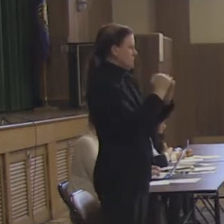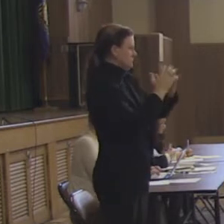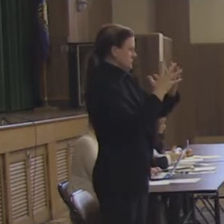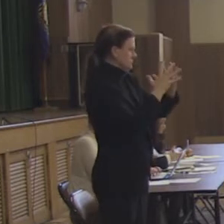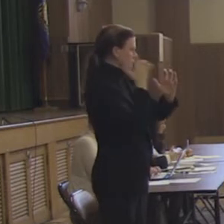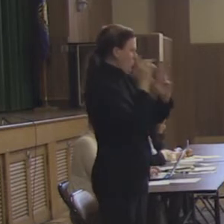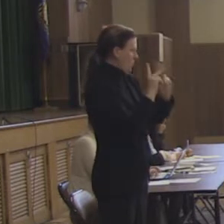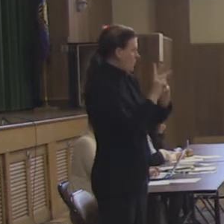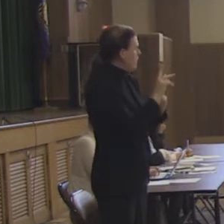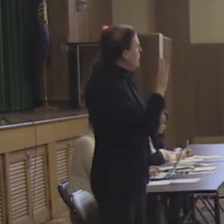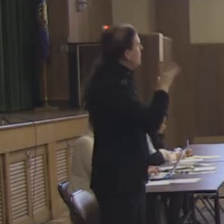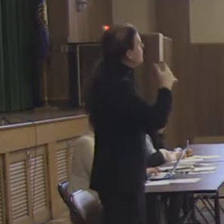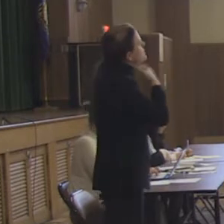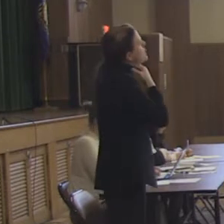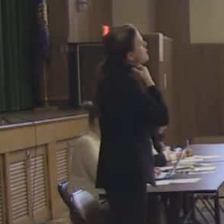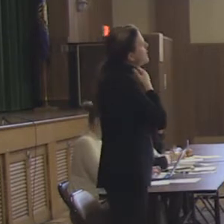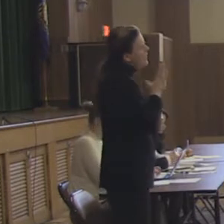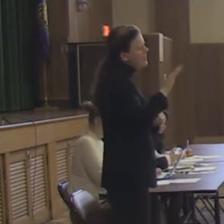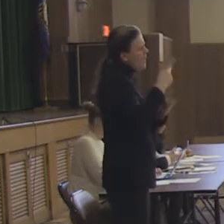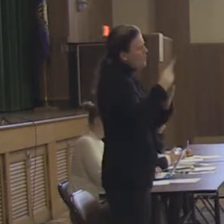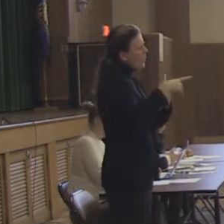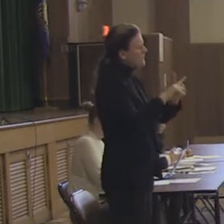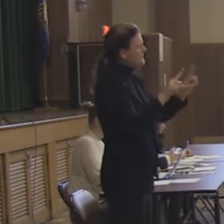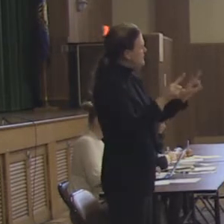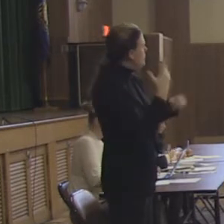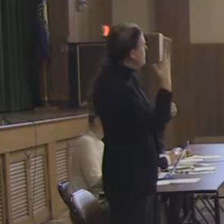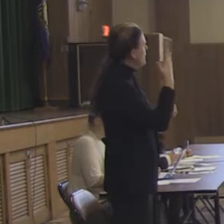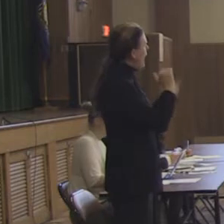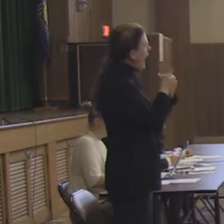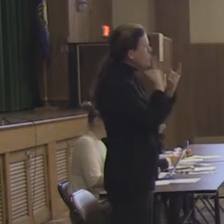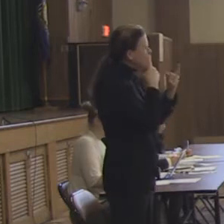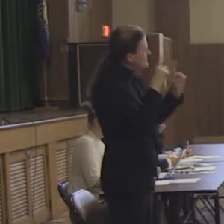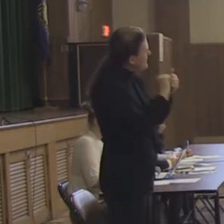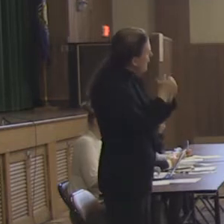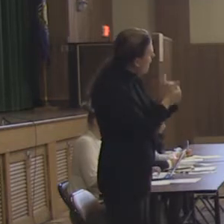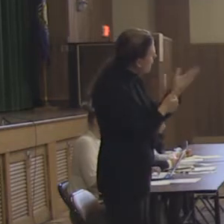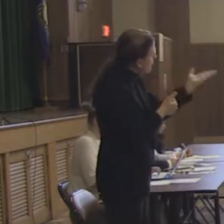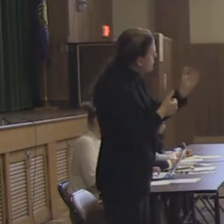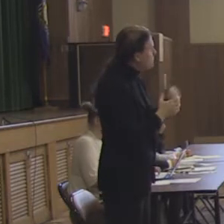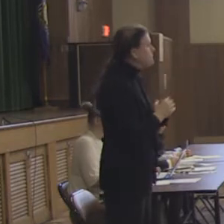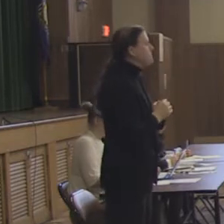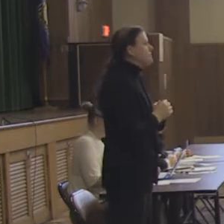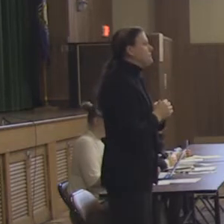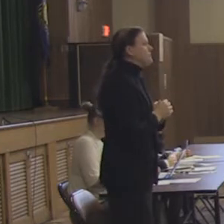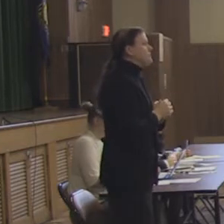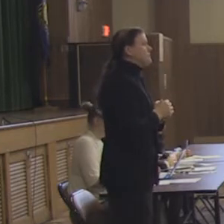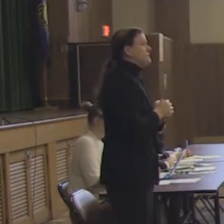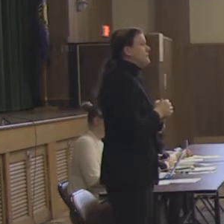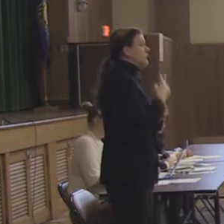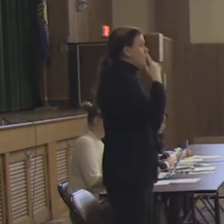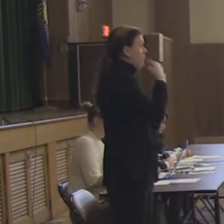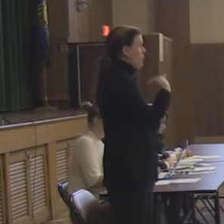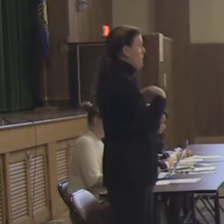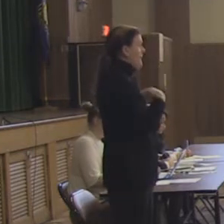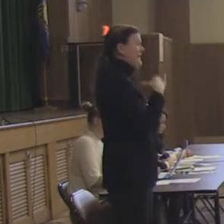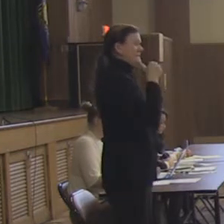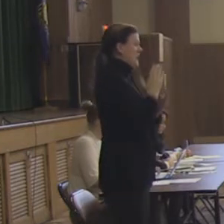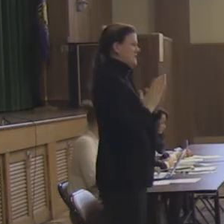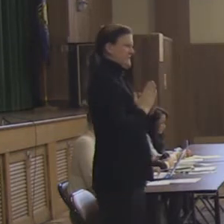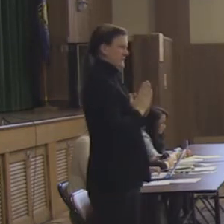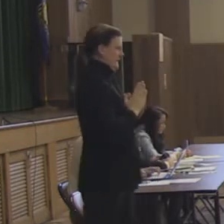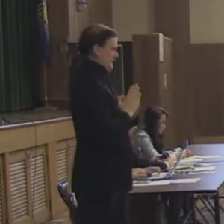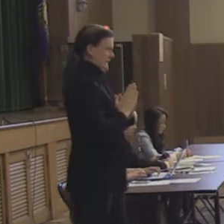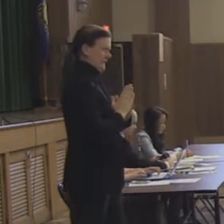what was unique about the nature of these programs that were so successful or why it was so helpful? Well, for one, it's not urban setting.